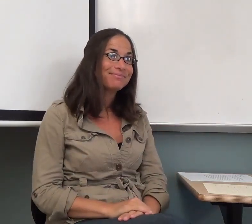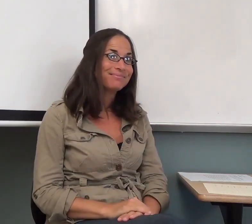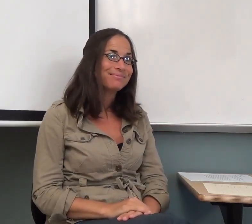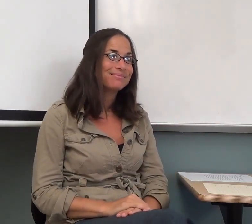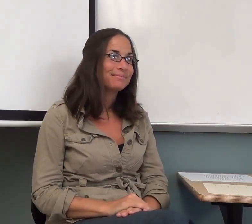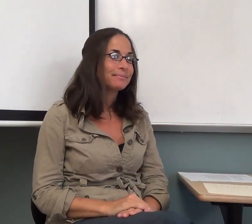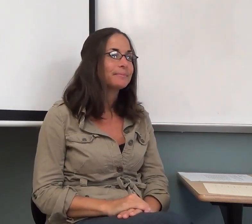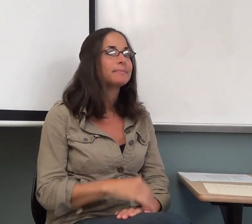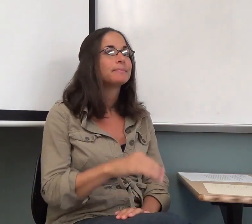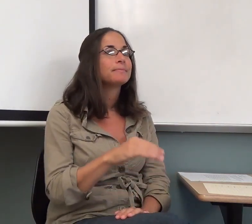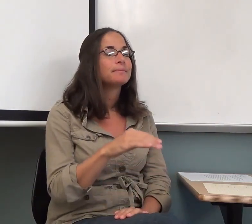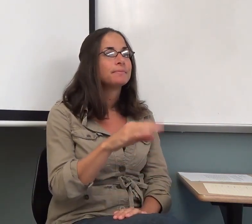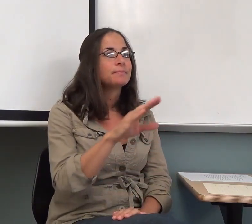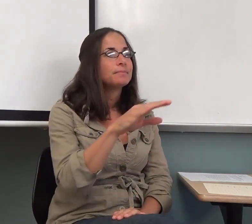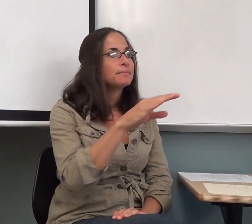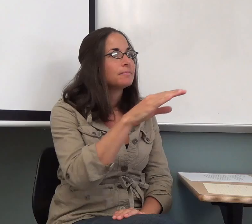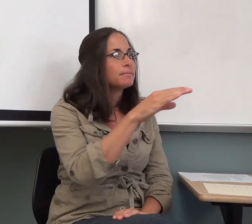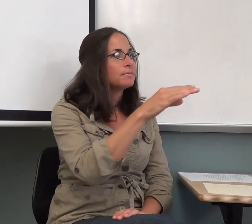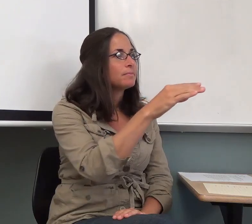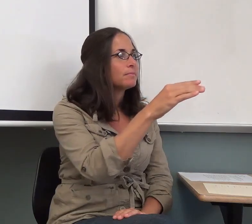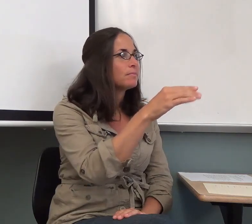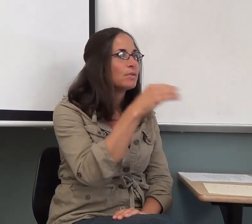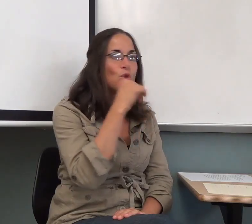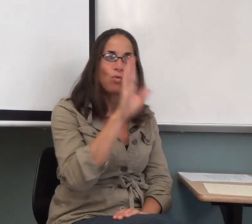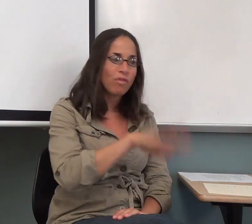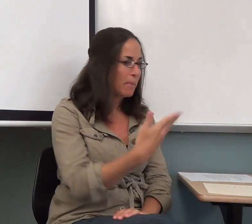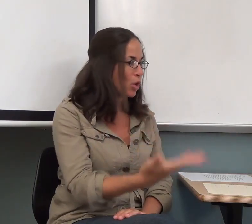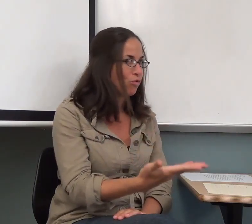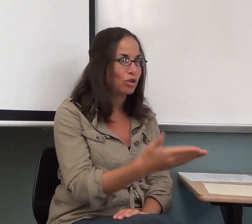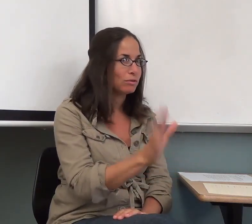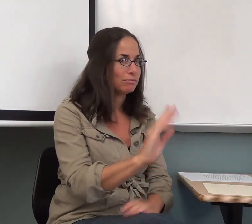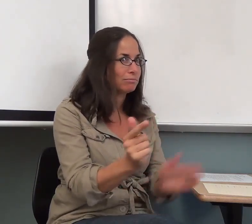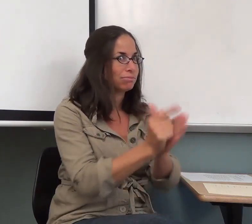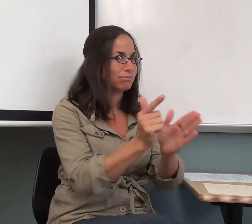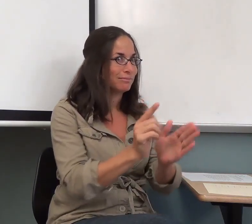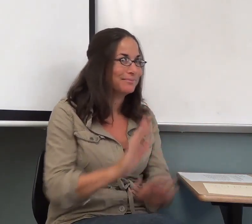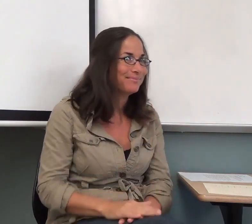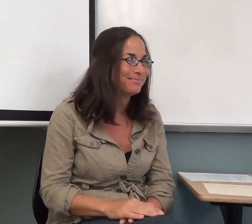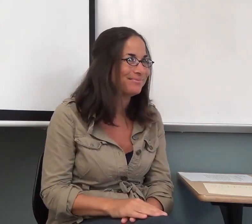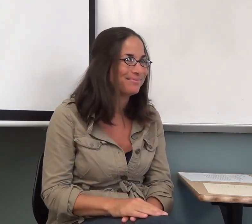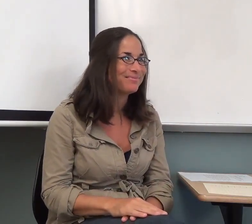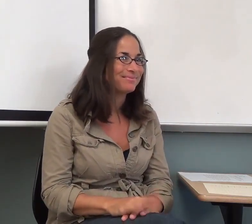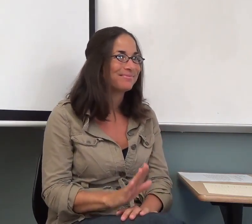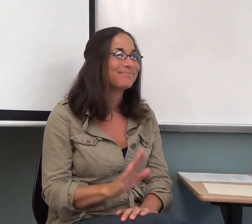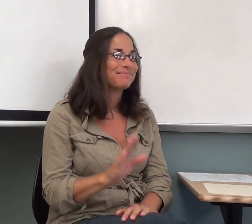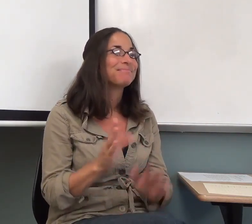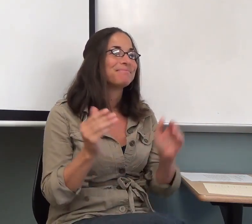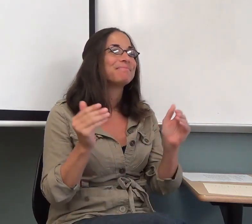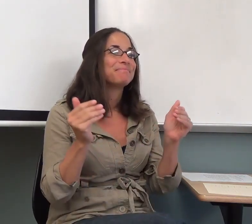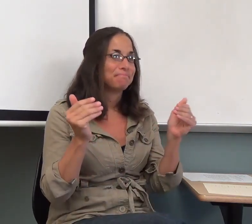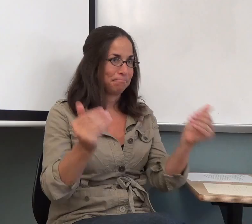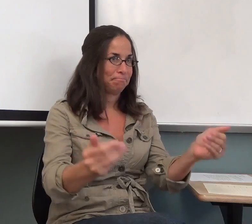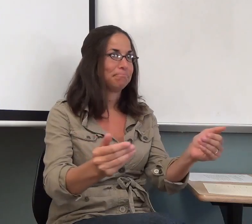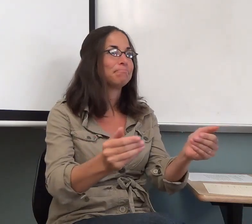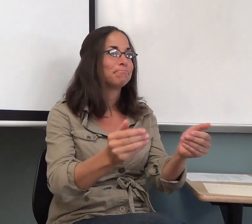One question. Don't do the other side. Don't even look at the other side. You just answered my Leave it question. alone. All I want you to do is just Focus